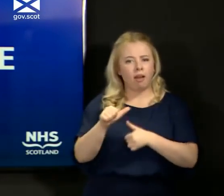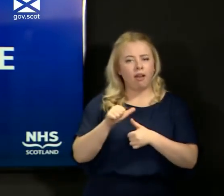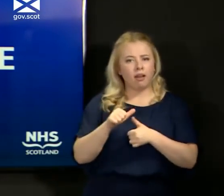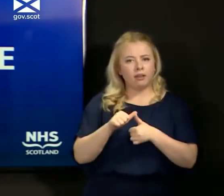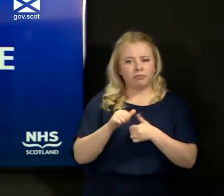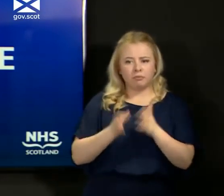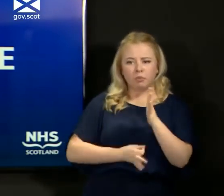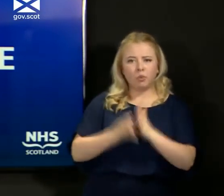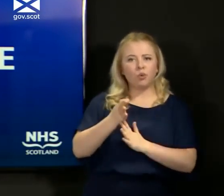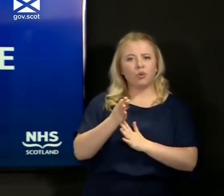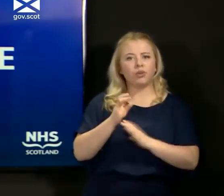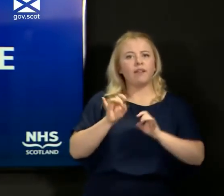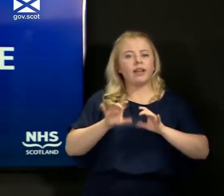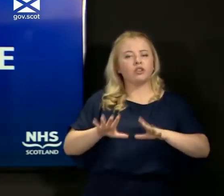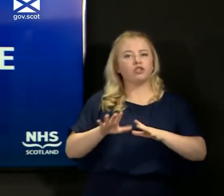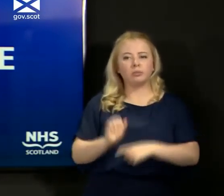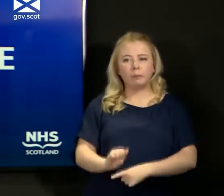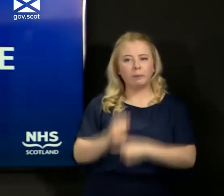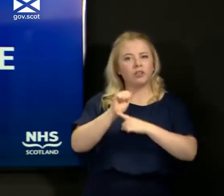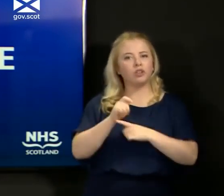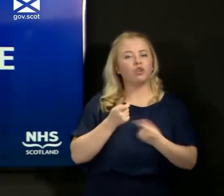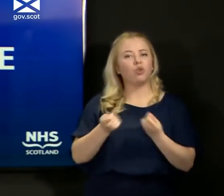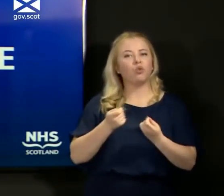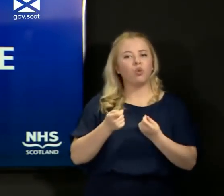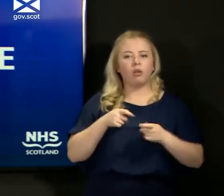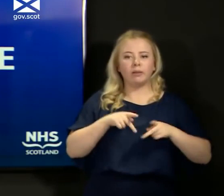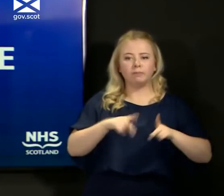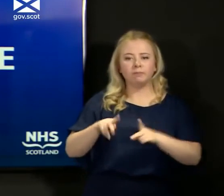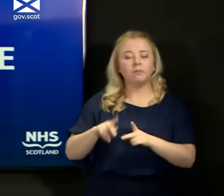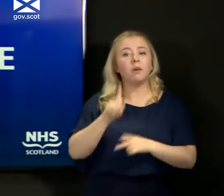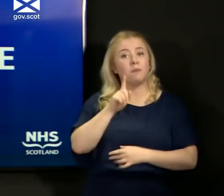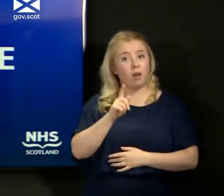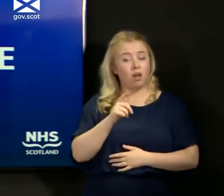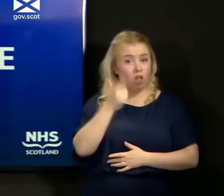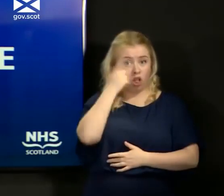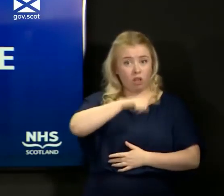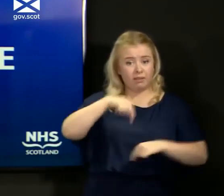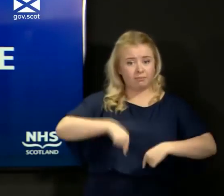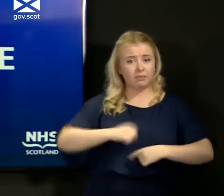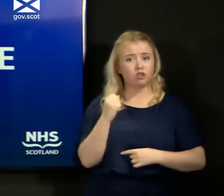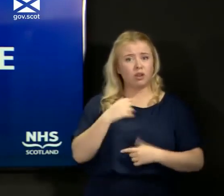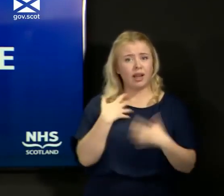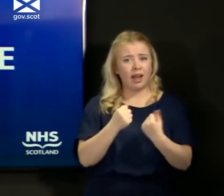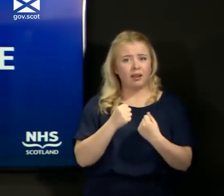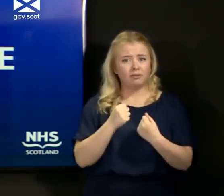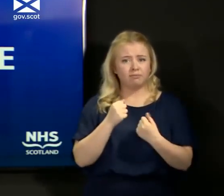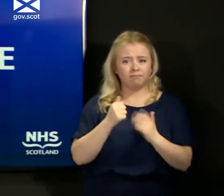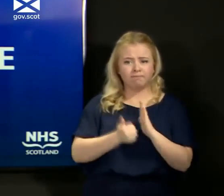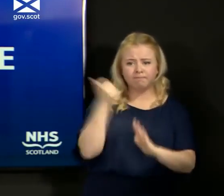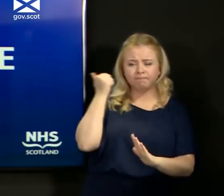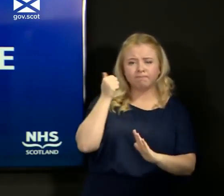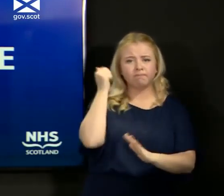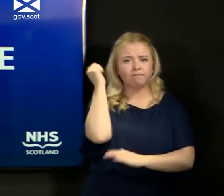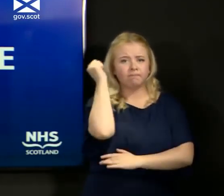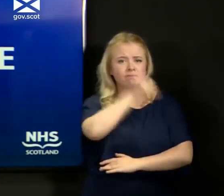improved infection prevention and control techniques. But we're very fortunate to have the expertise that we do have in Scotland. In fact, we've